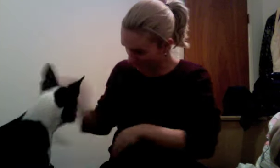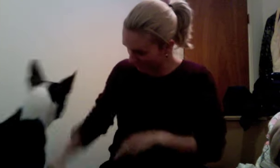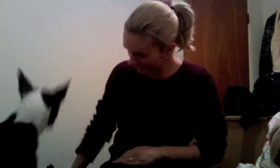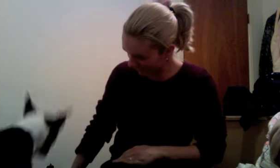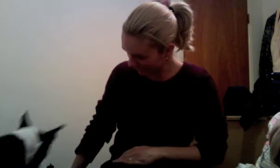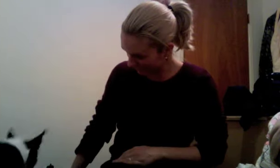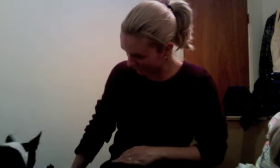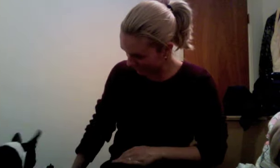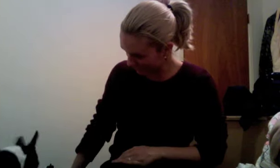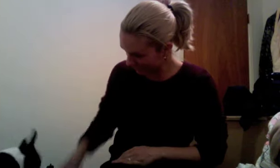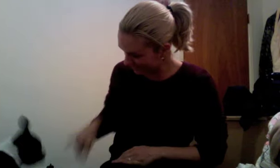down,